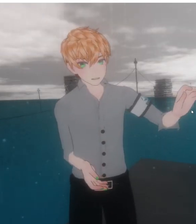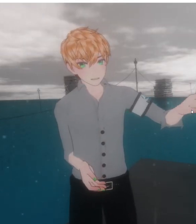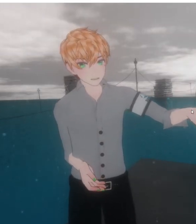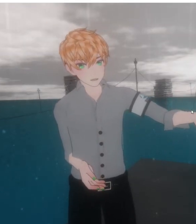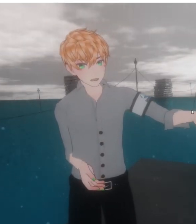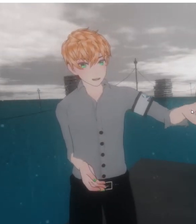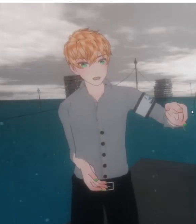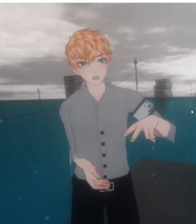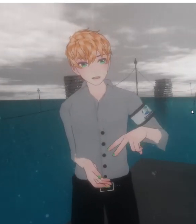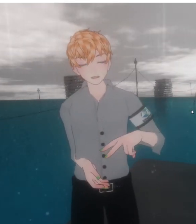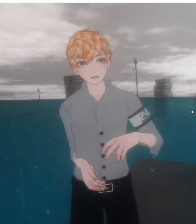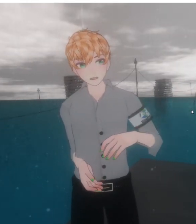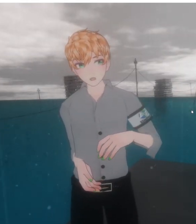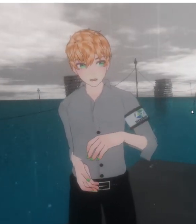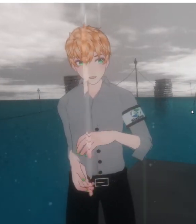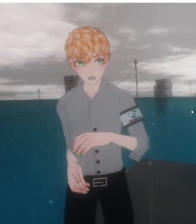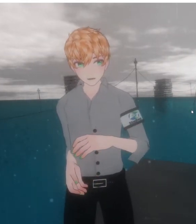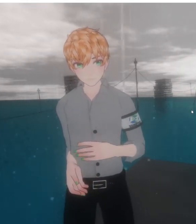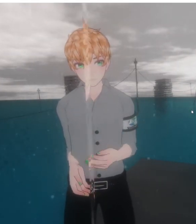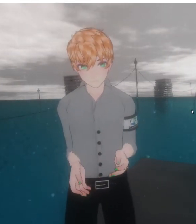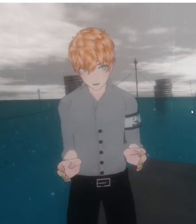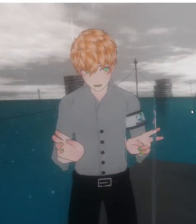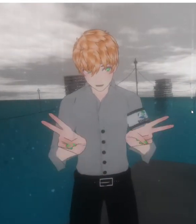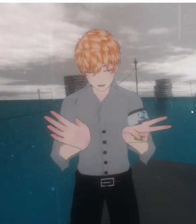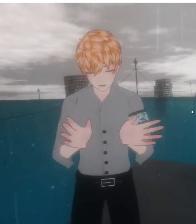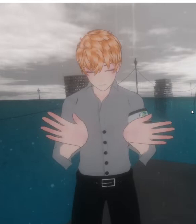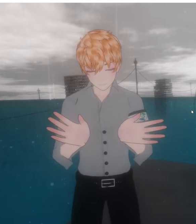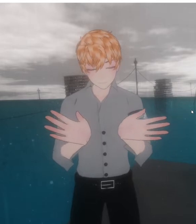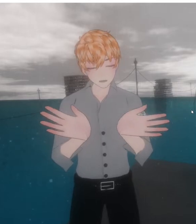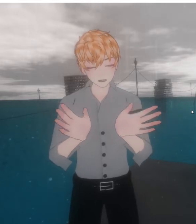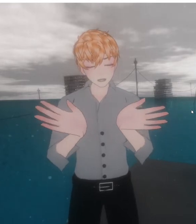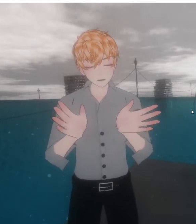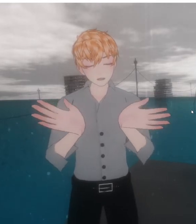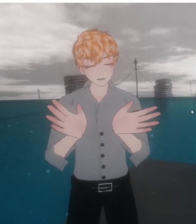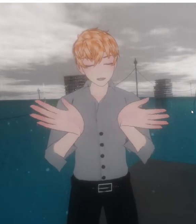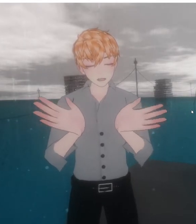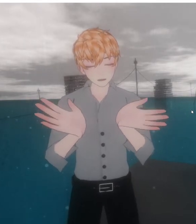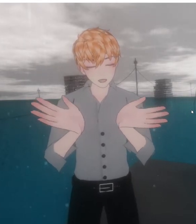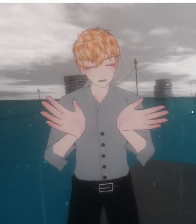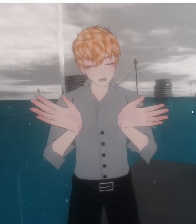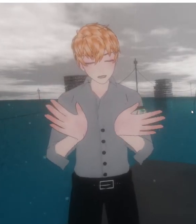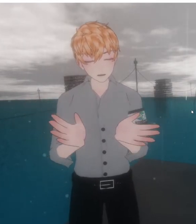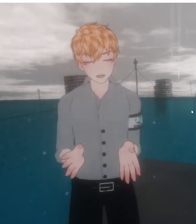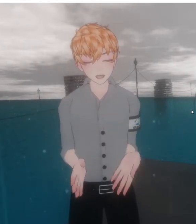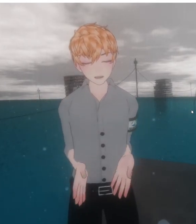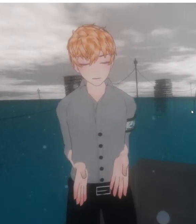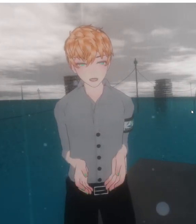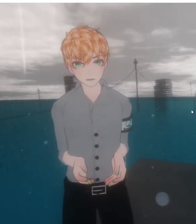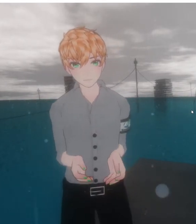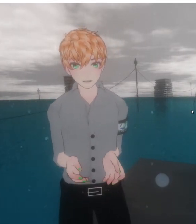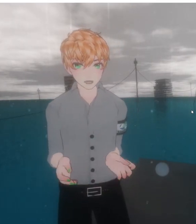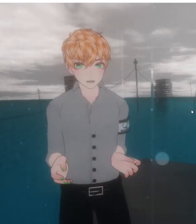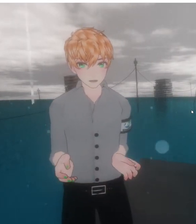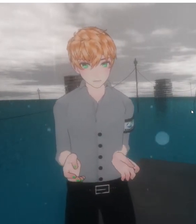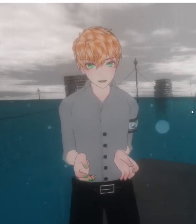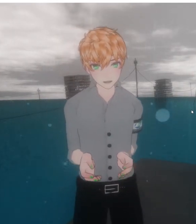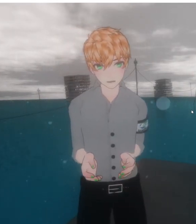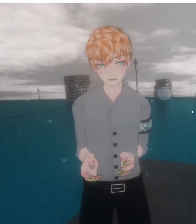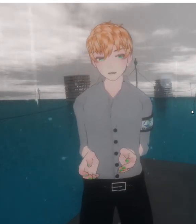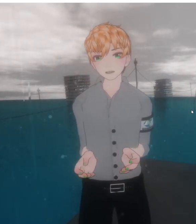that channel, and then the Daily Moth, like it's not a butterfly, it's the ugly butterfly. It's a moth. It's the ugly fuzzy butterfly.